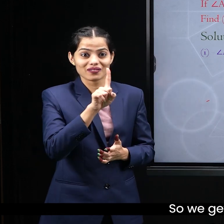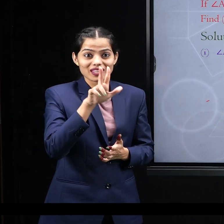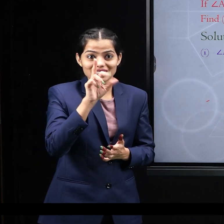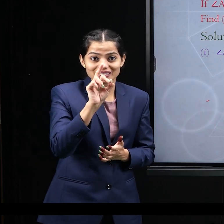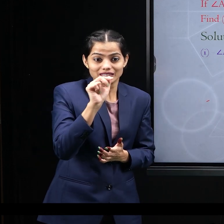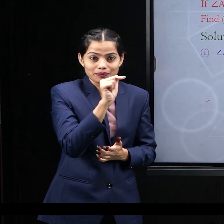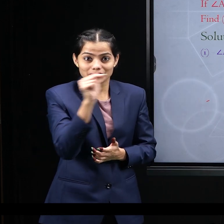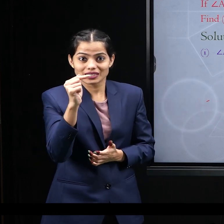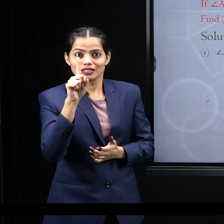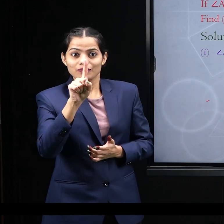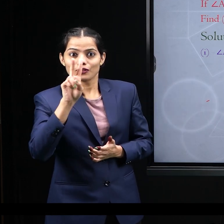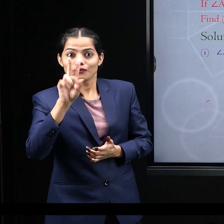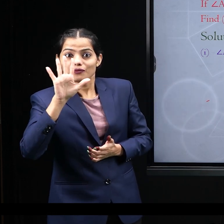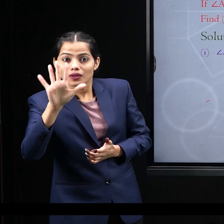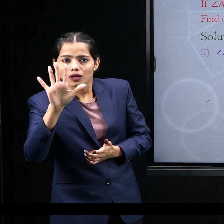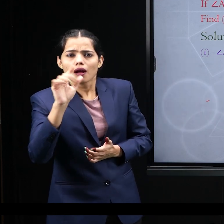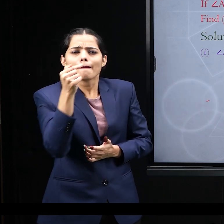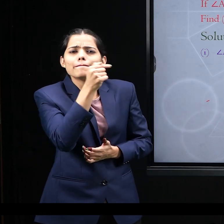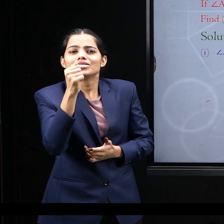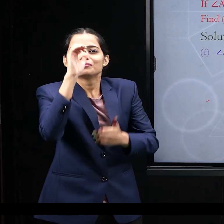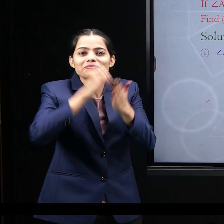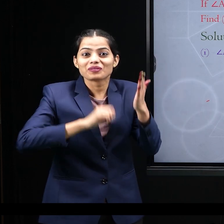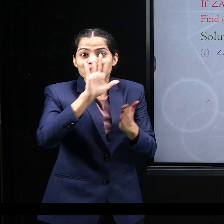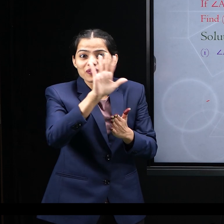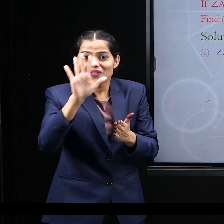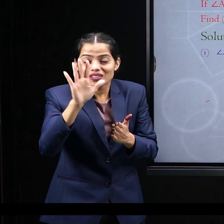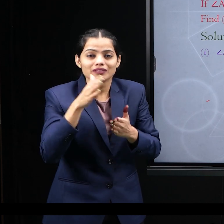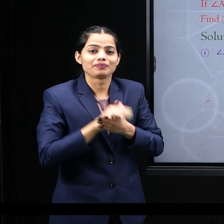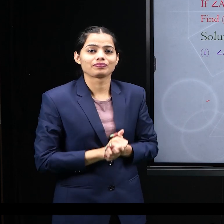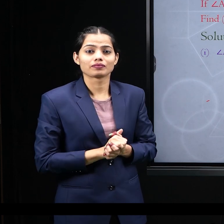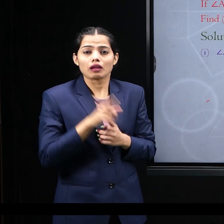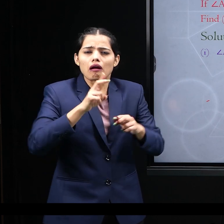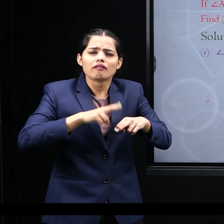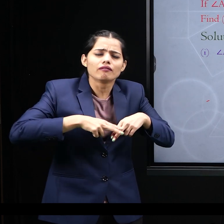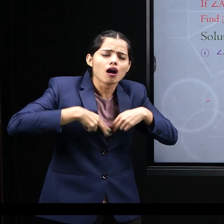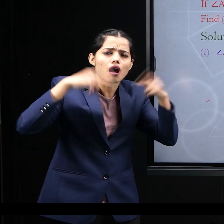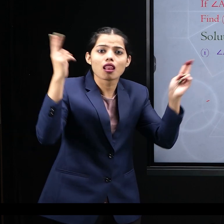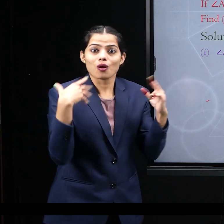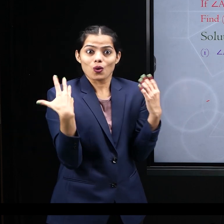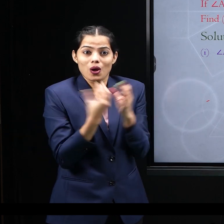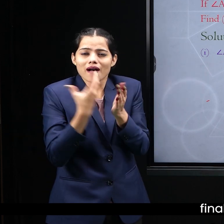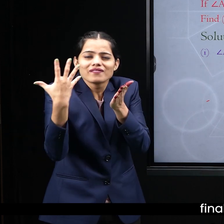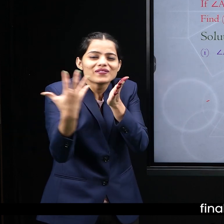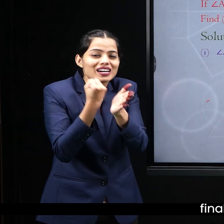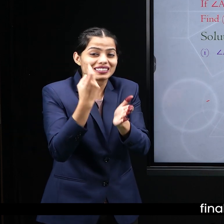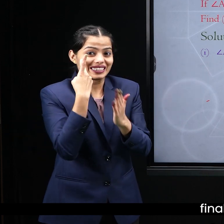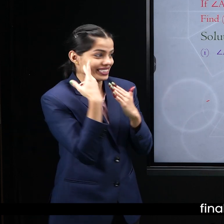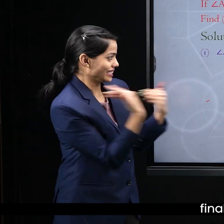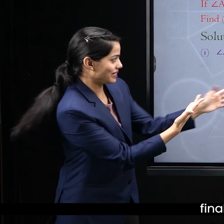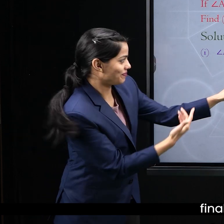is equal to 180 degrees minus 125 degrees is equal to 55 degrees. finally we get